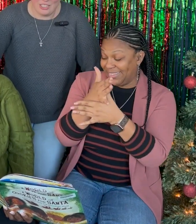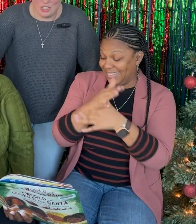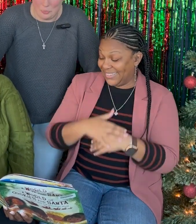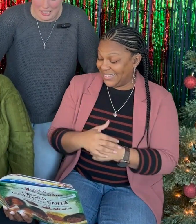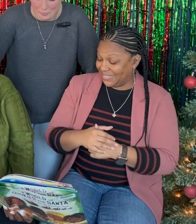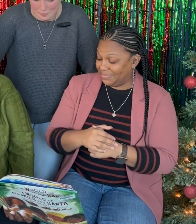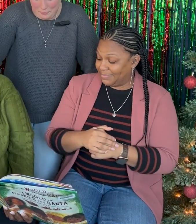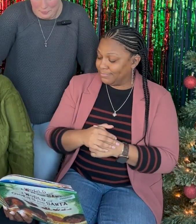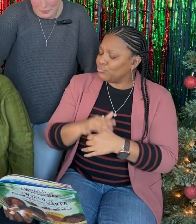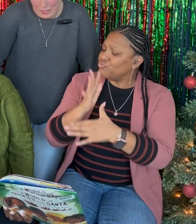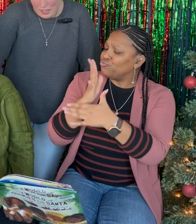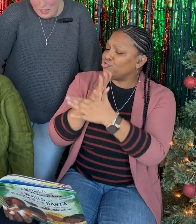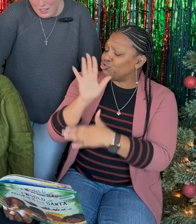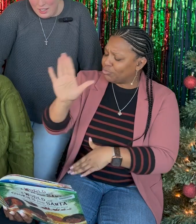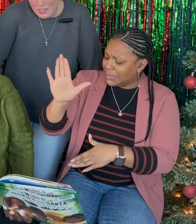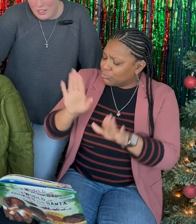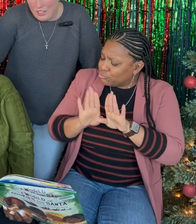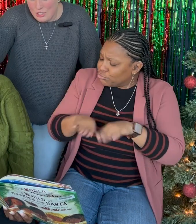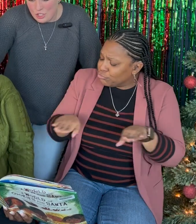Germany.